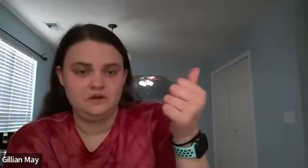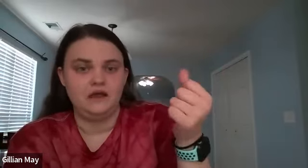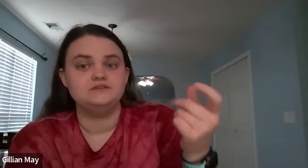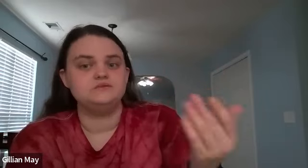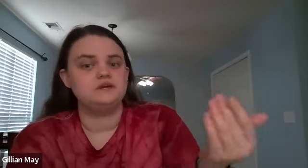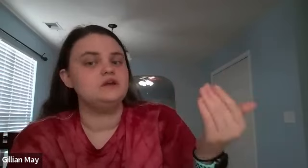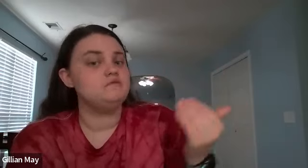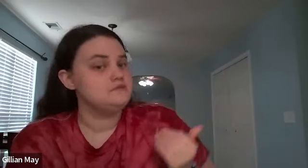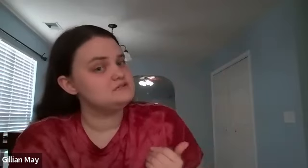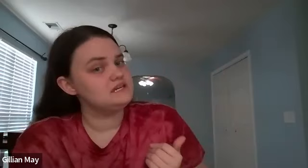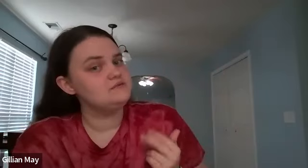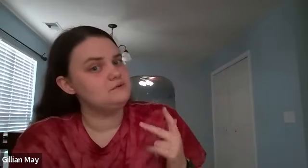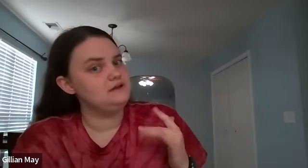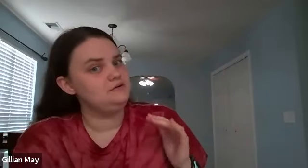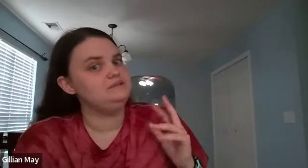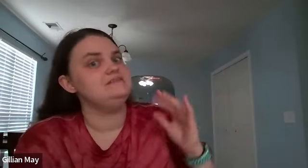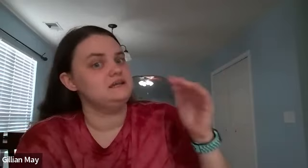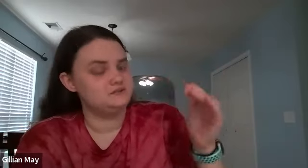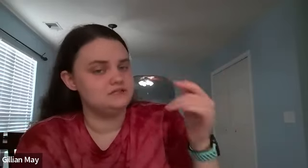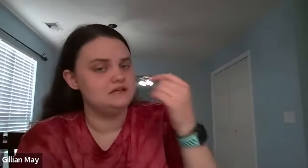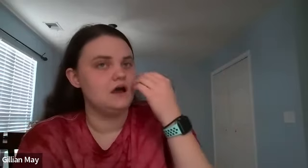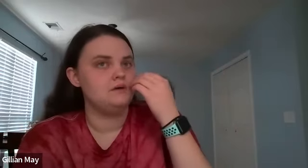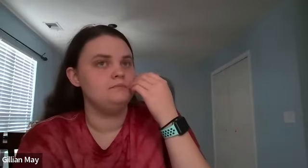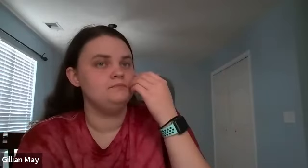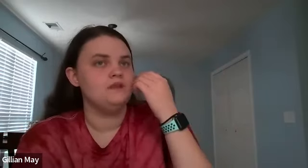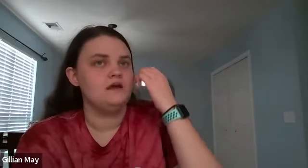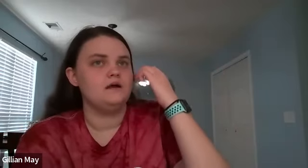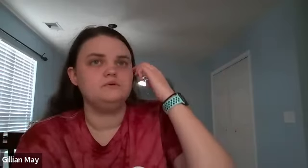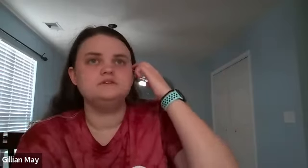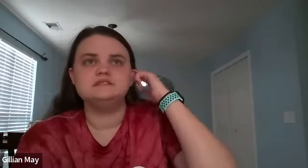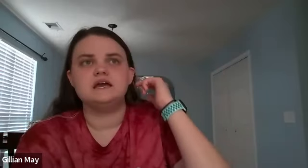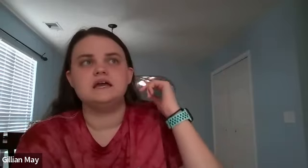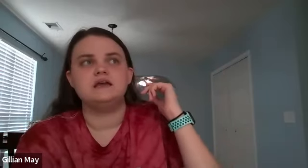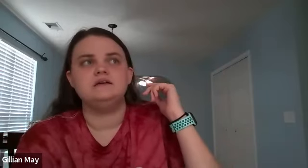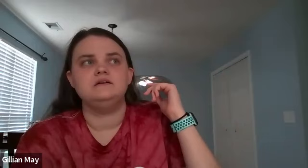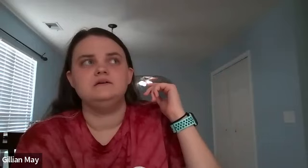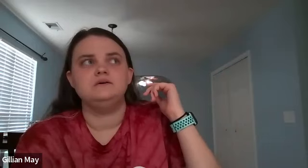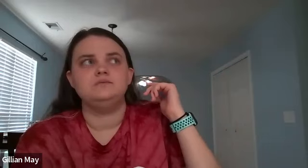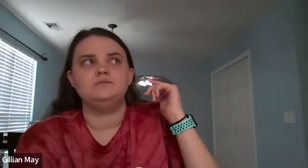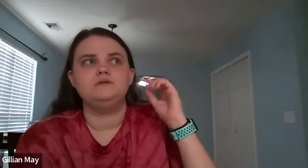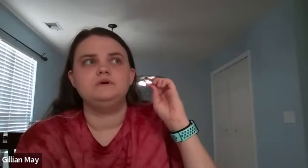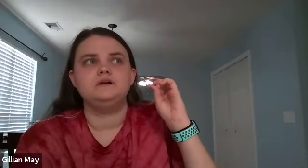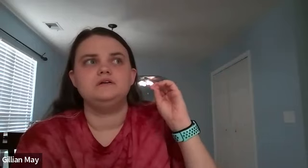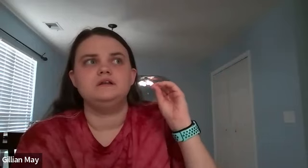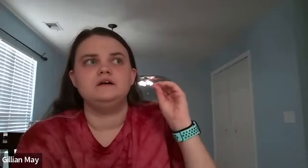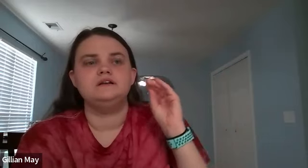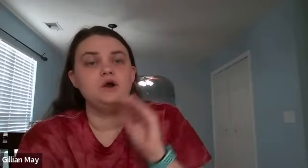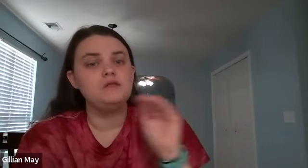Okay, so we're gonna go over those again before we go on to the next ones. I will say we will go all the